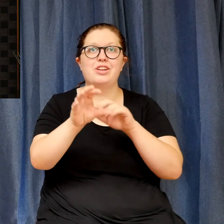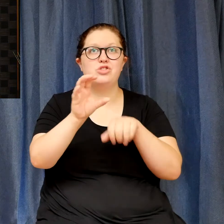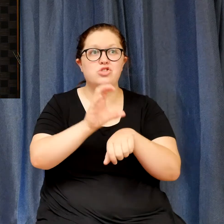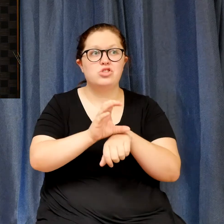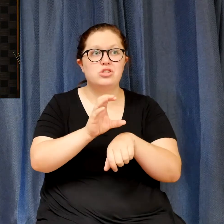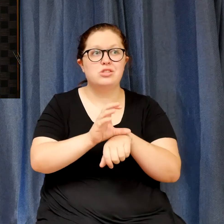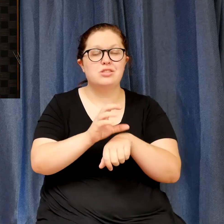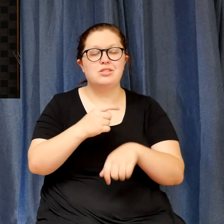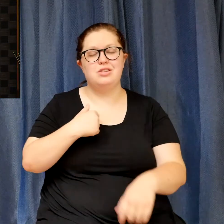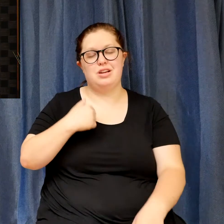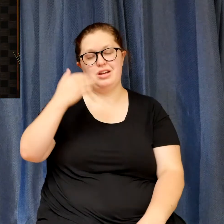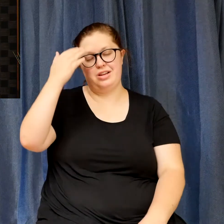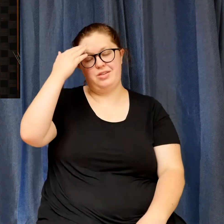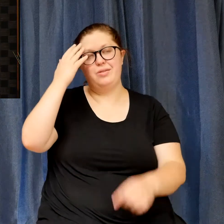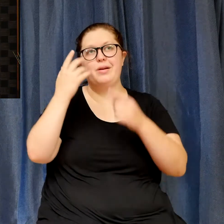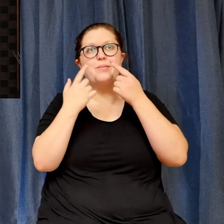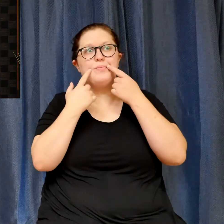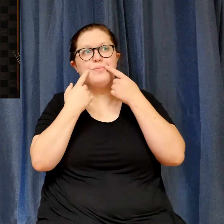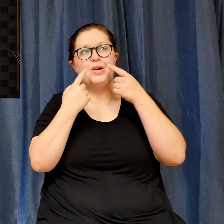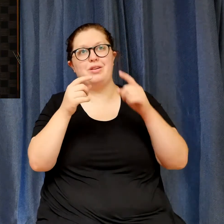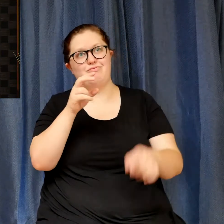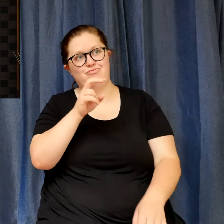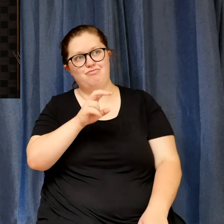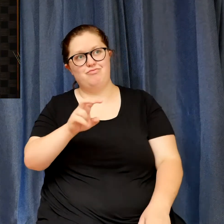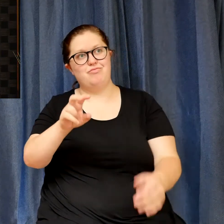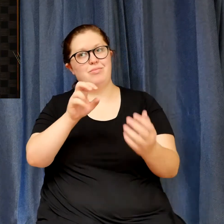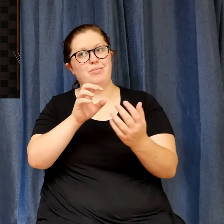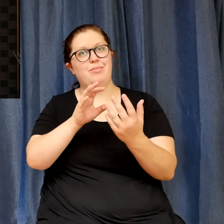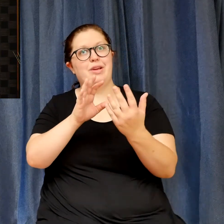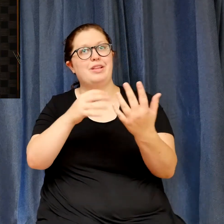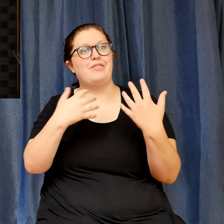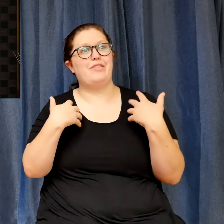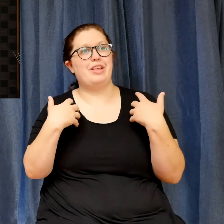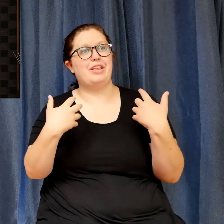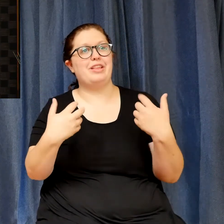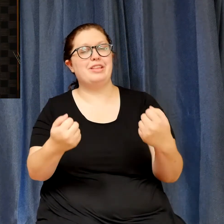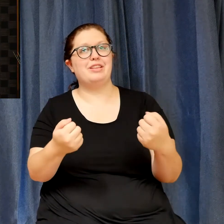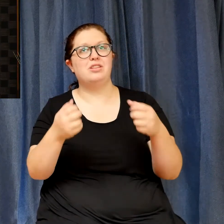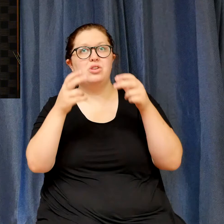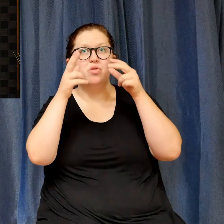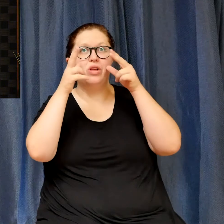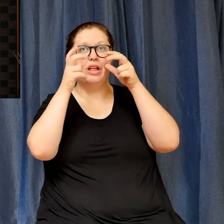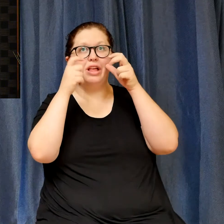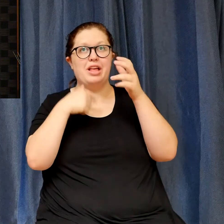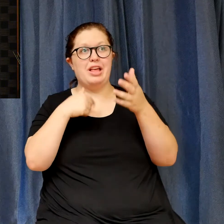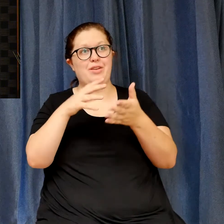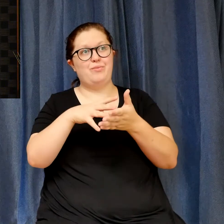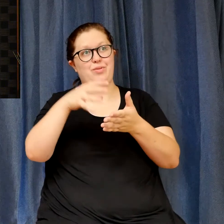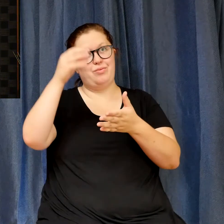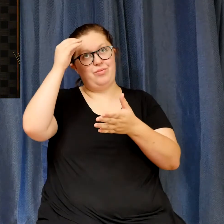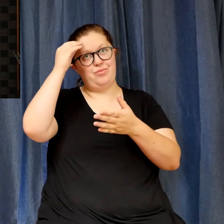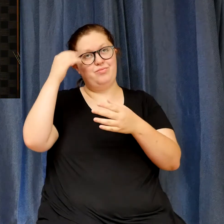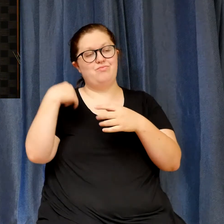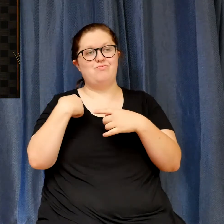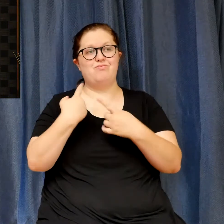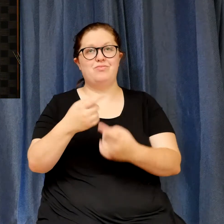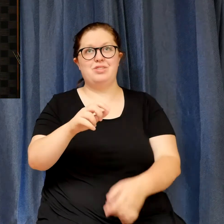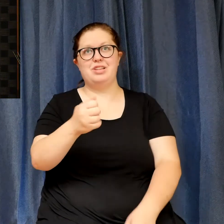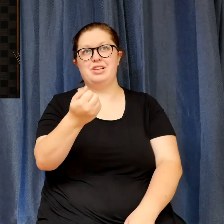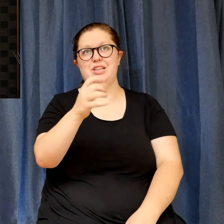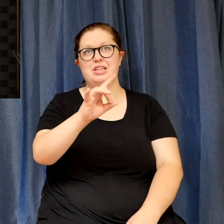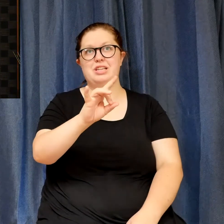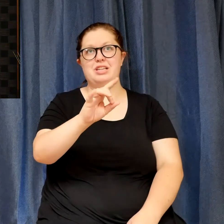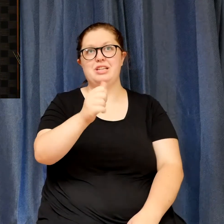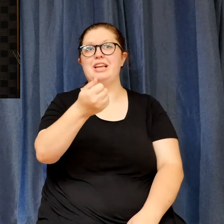knew that I was on the path of healing. So listening was something I had been learning since 1988 when